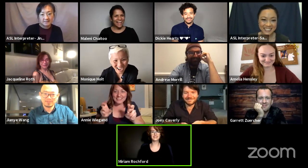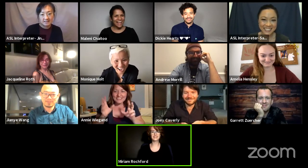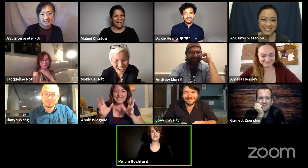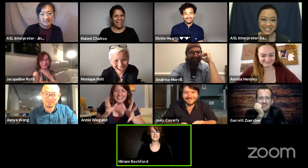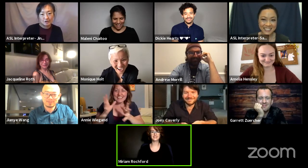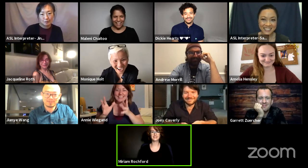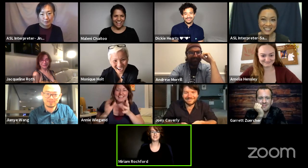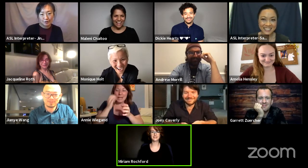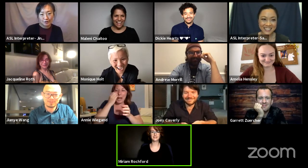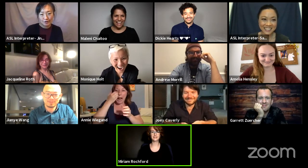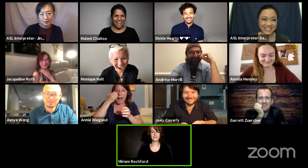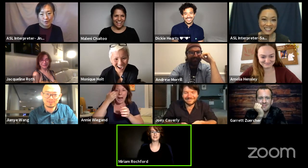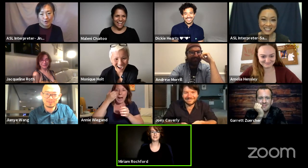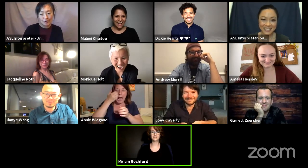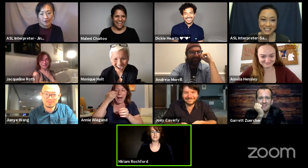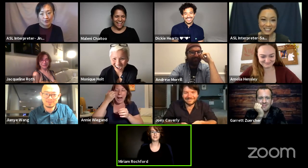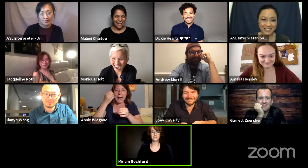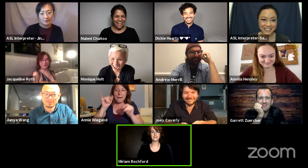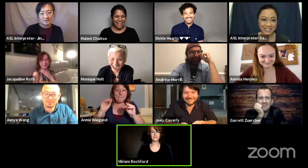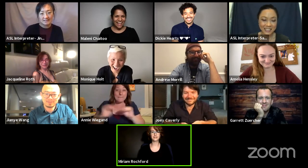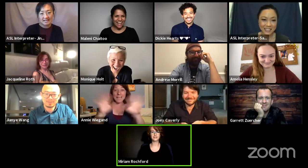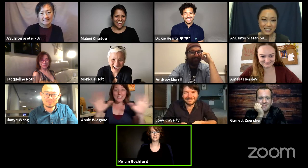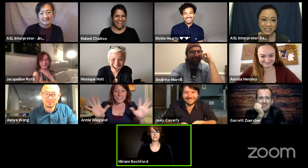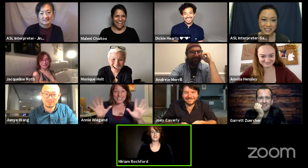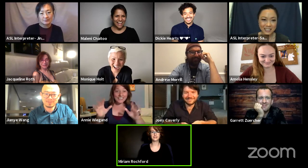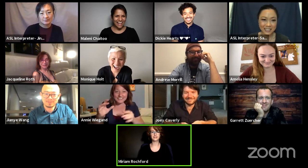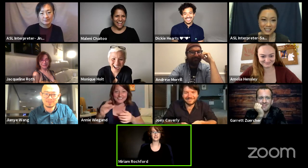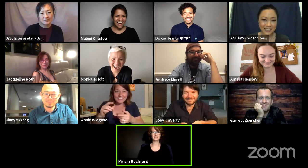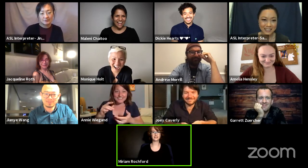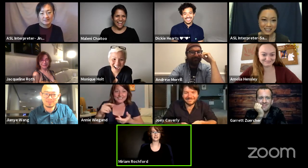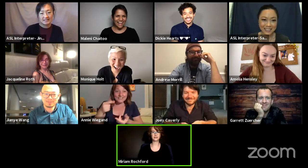an interpreter, or what was that? Was it a